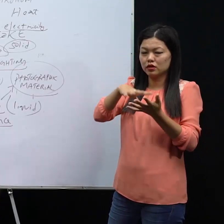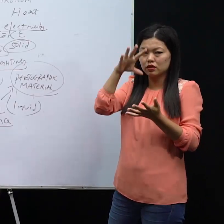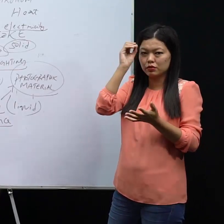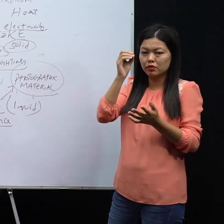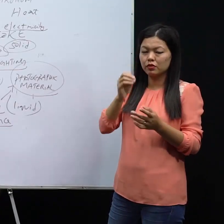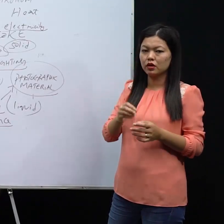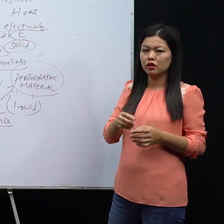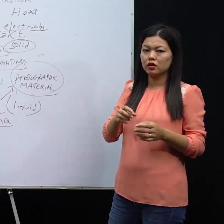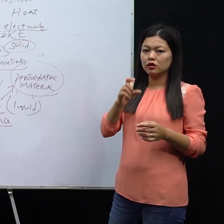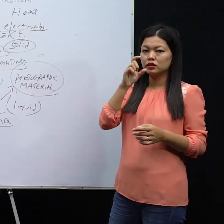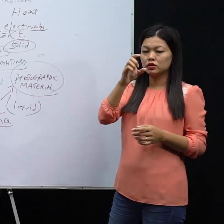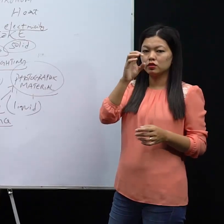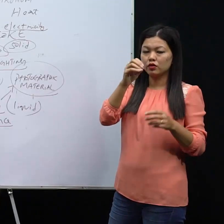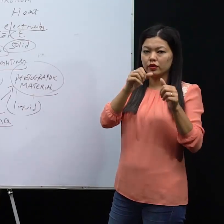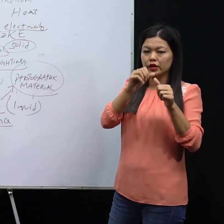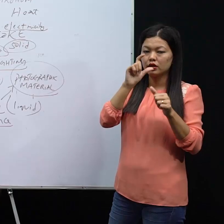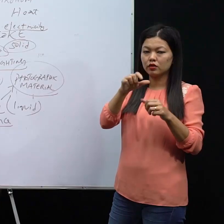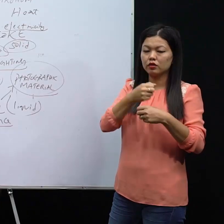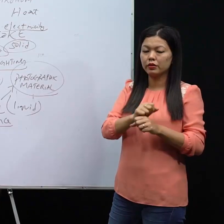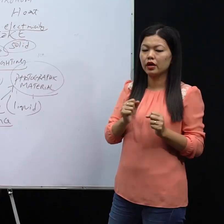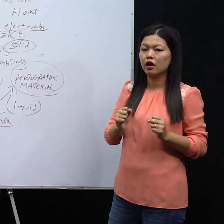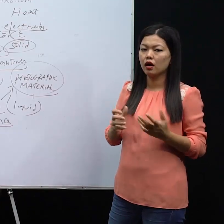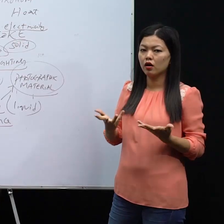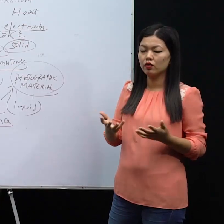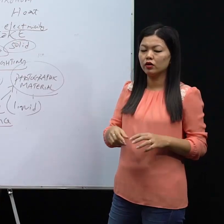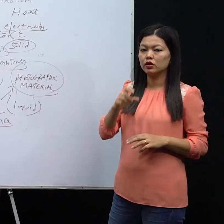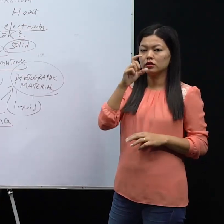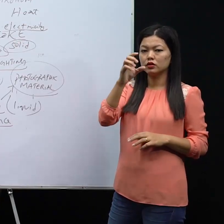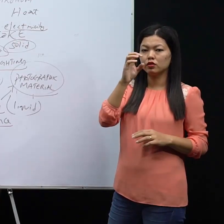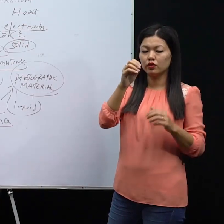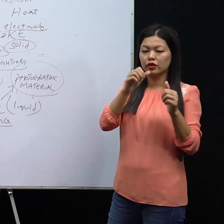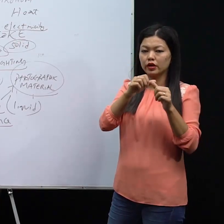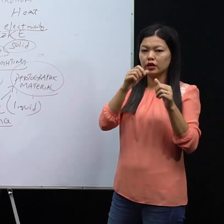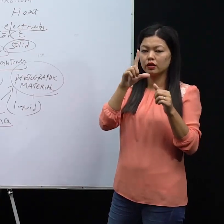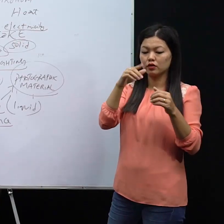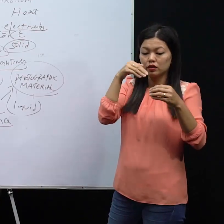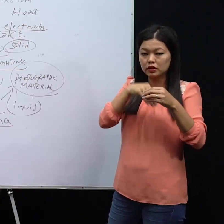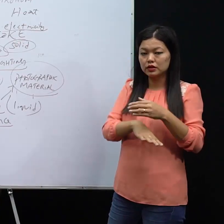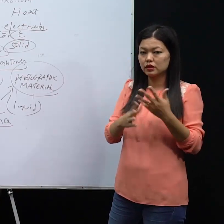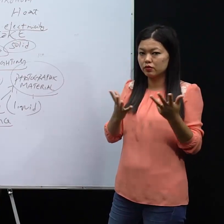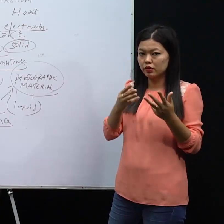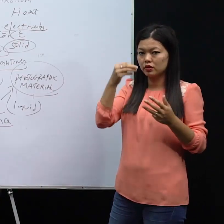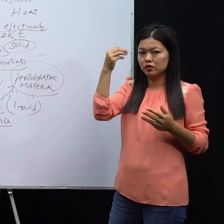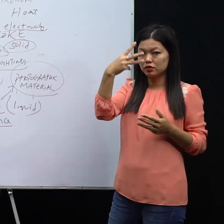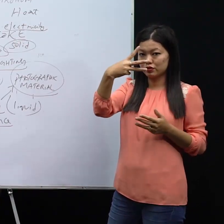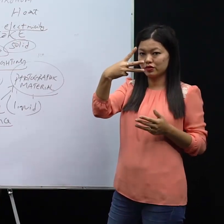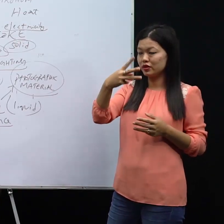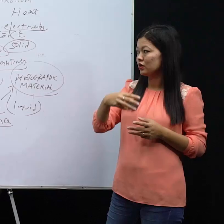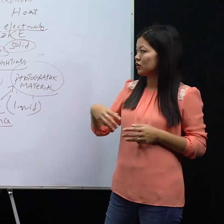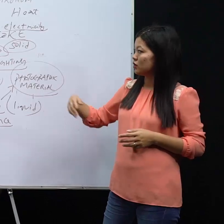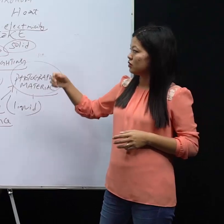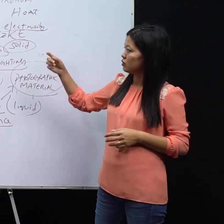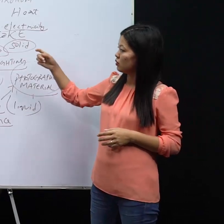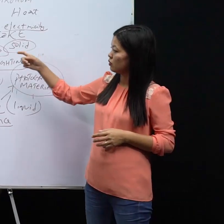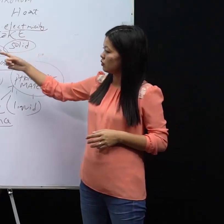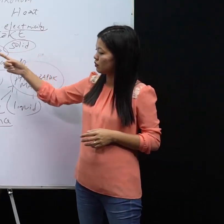get is coke, coal tar, that is liquid, and then coal gas. These are the three products of coal.